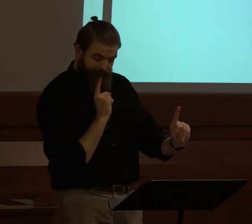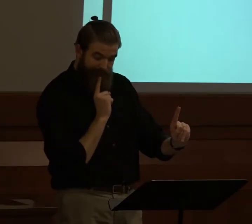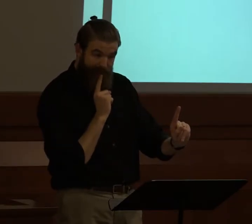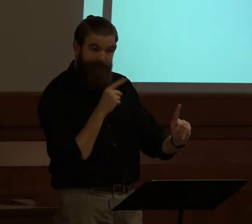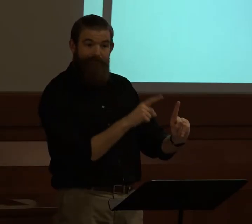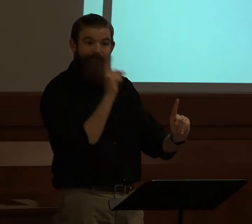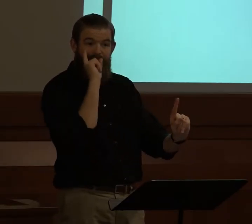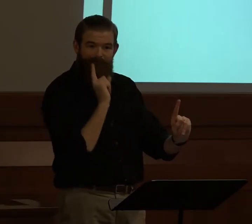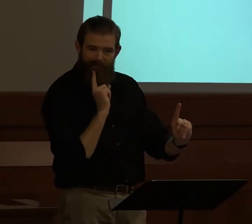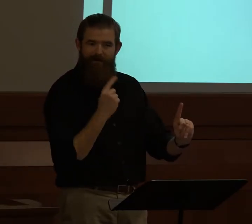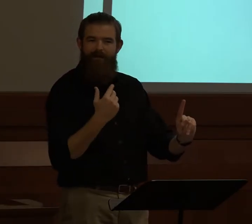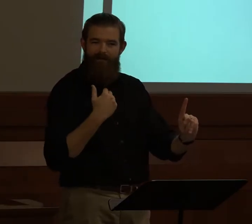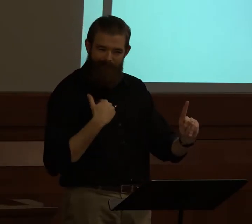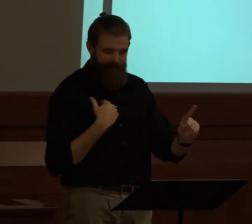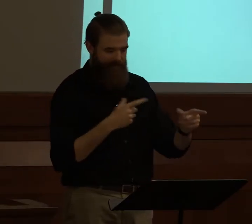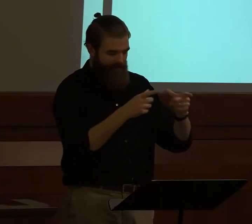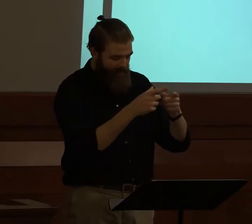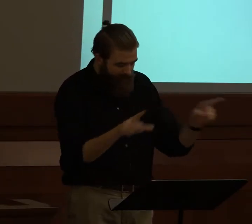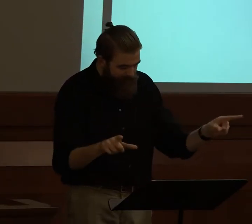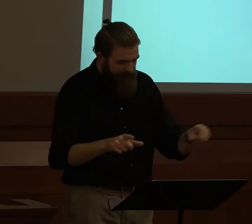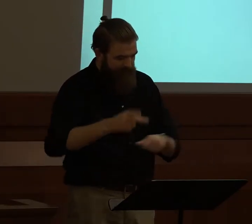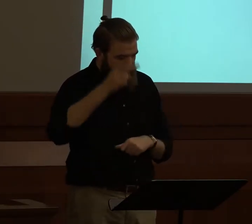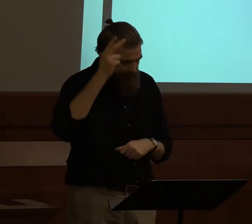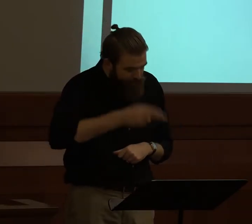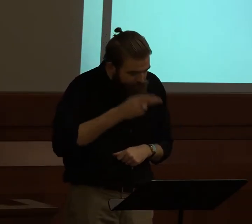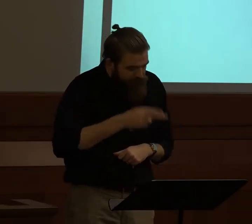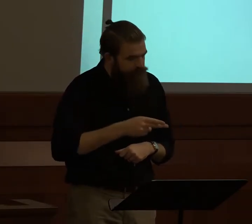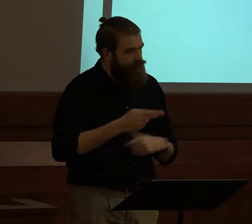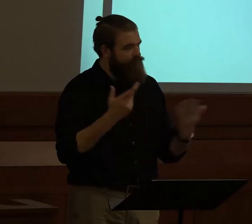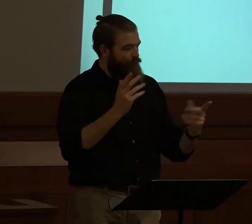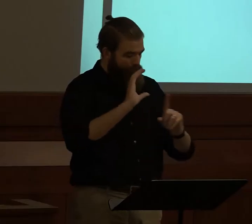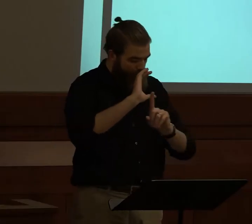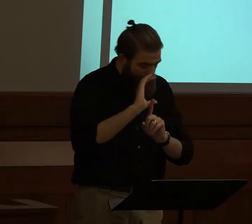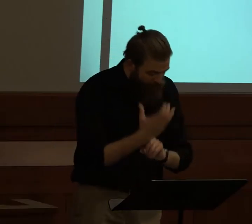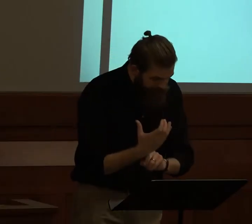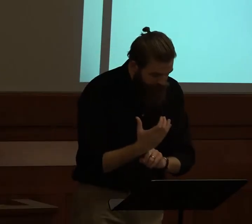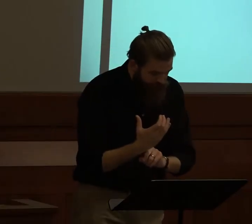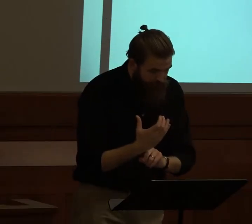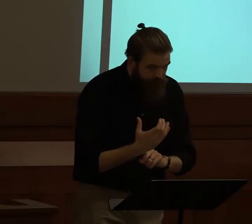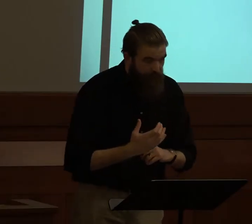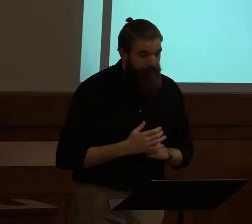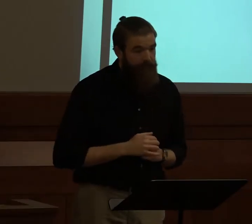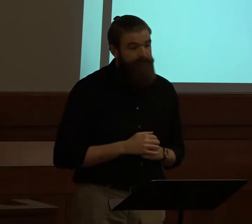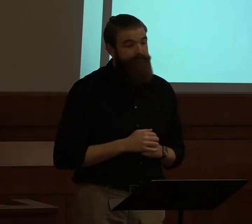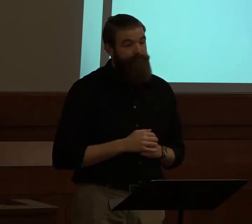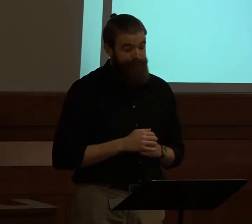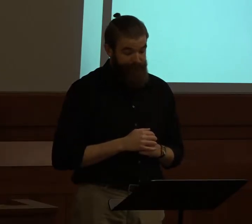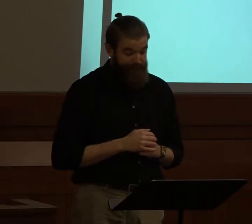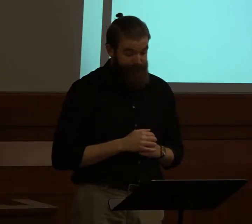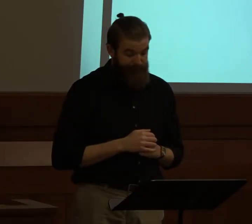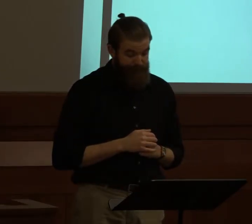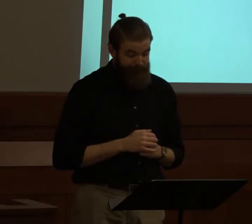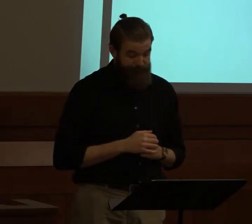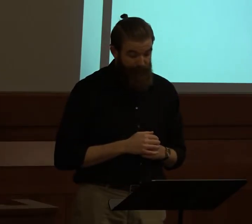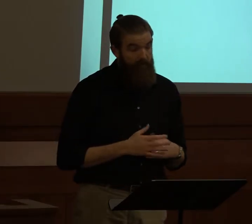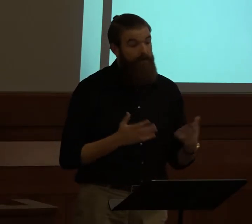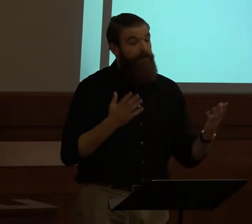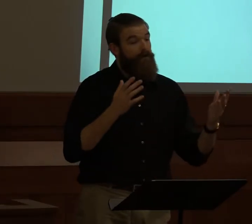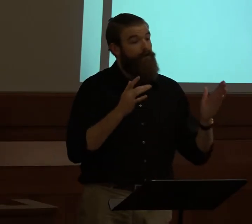and history of deaf people as shared cultural traits. The gradual